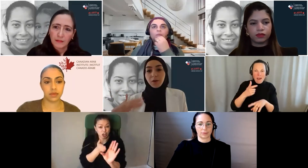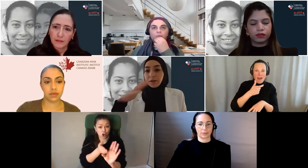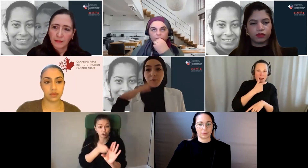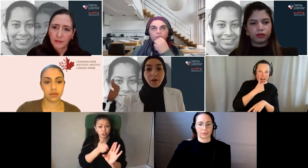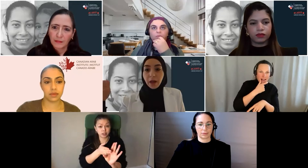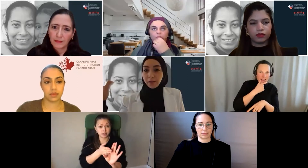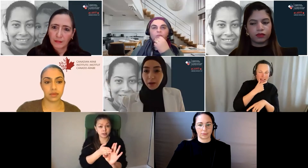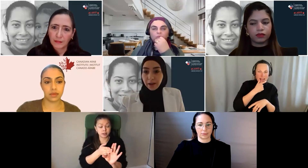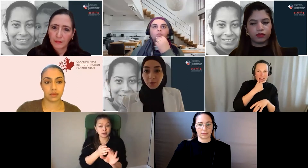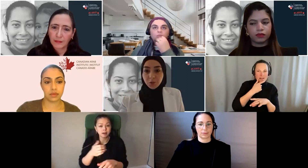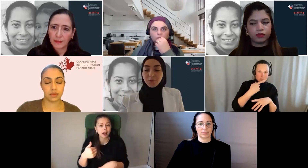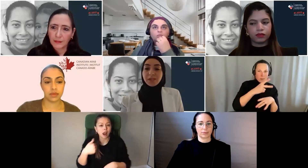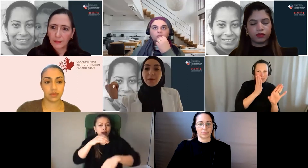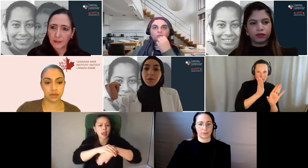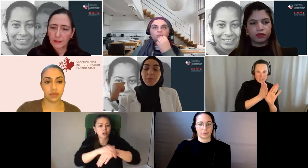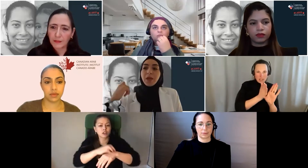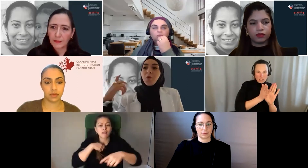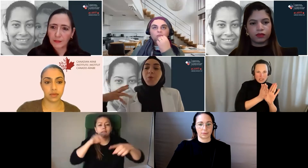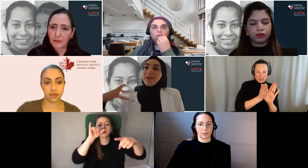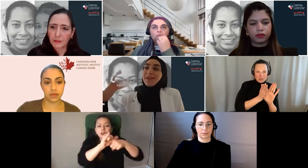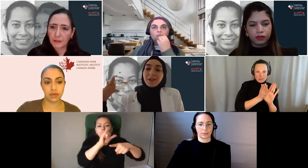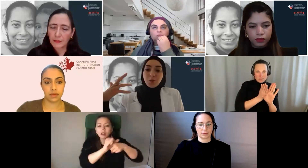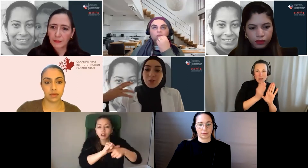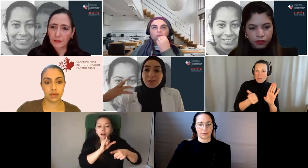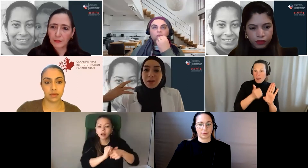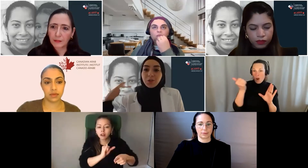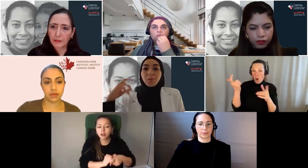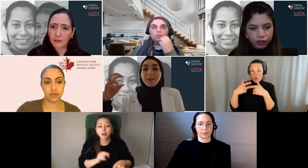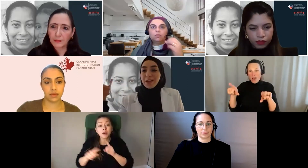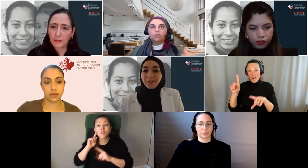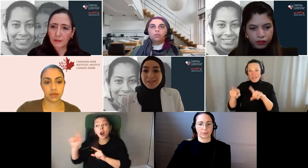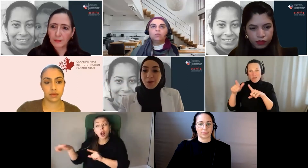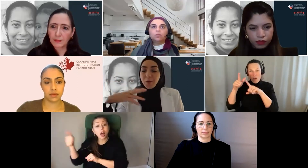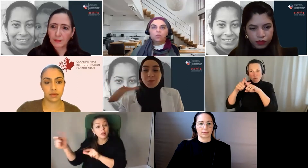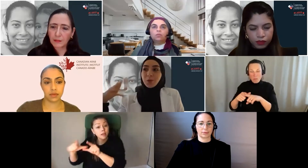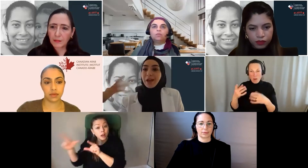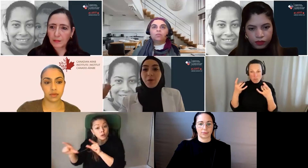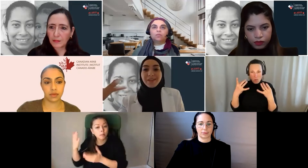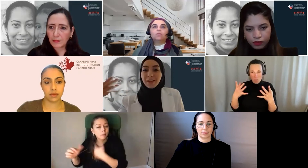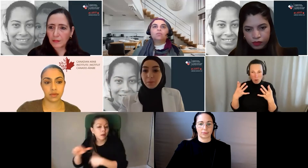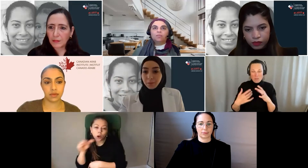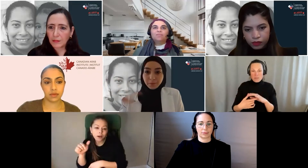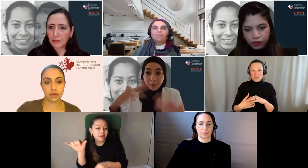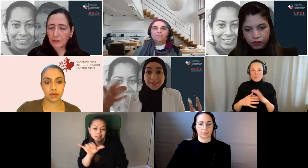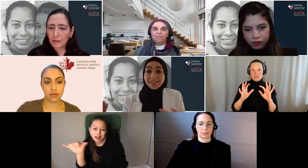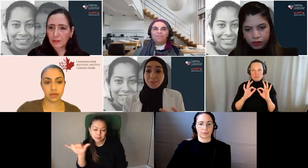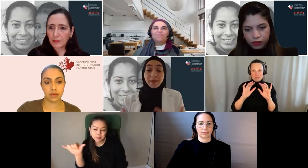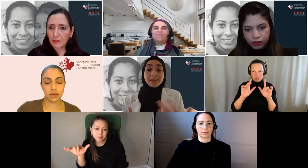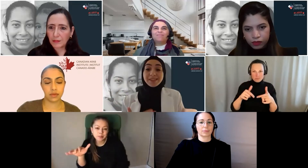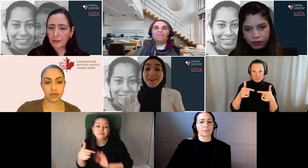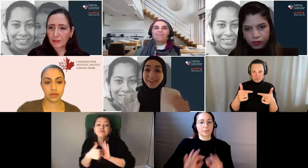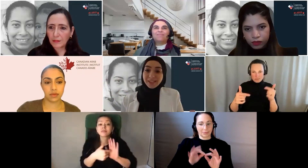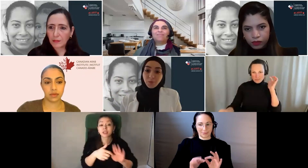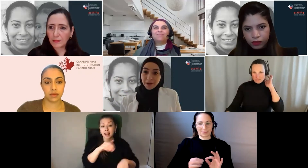for other languages. For example, we in English use traumatic events almost on our daily basis, but